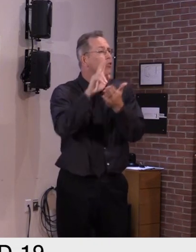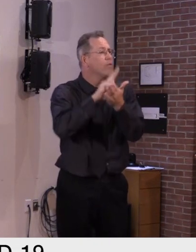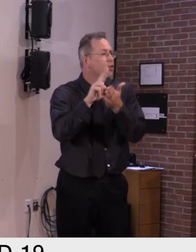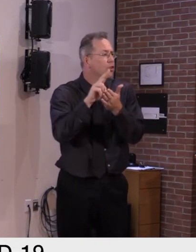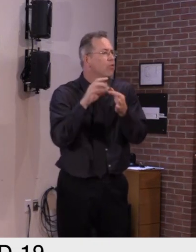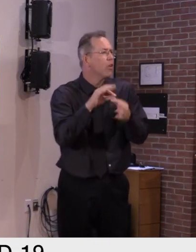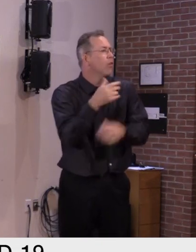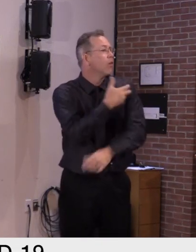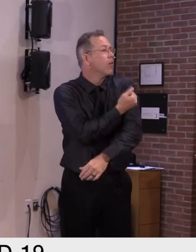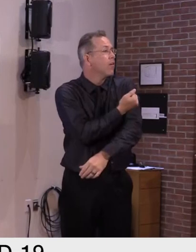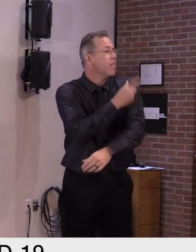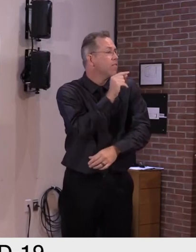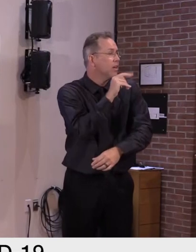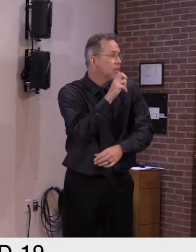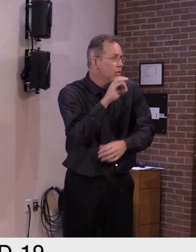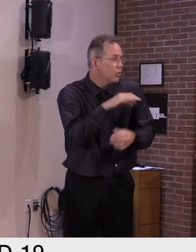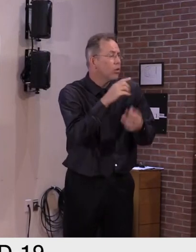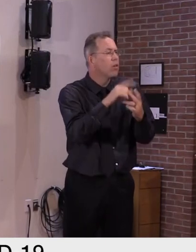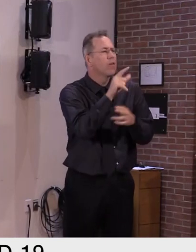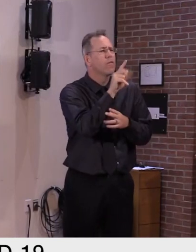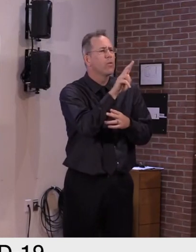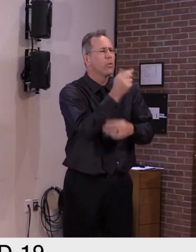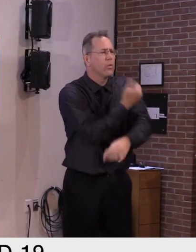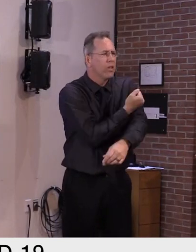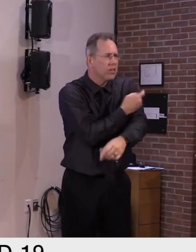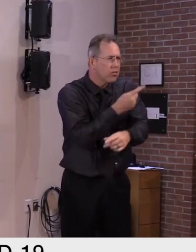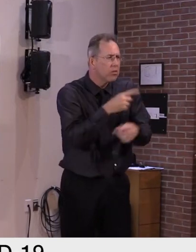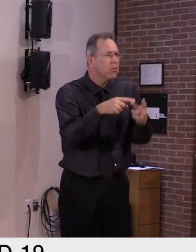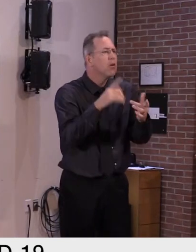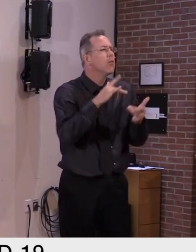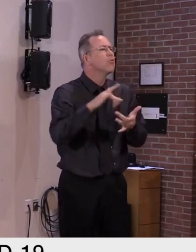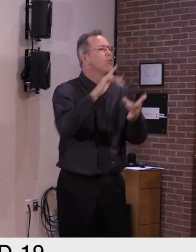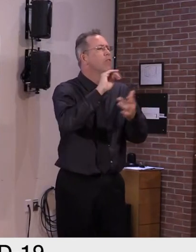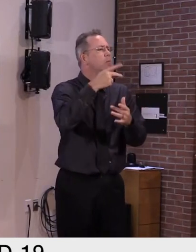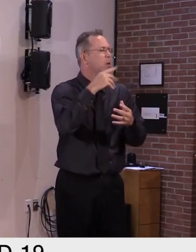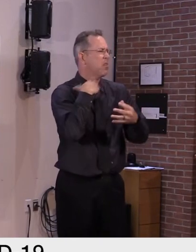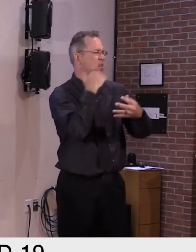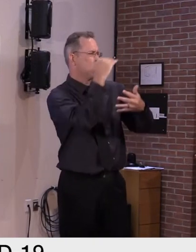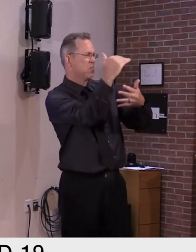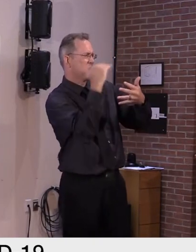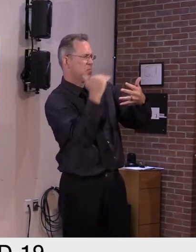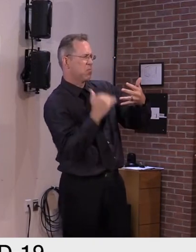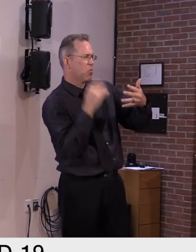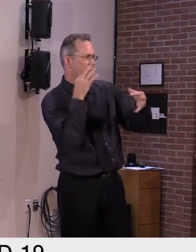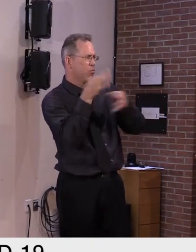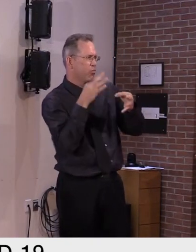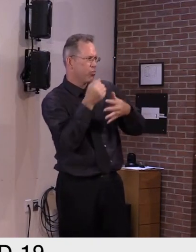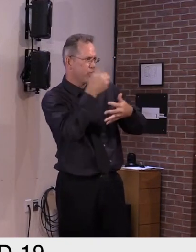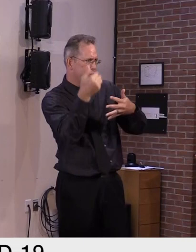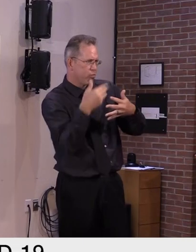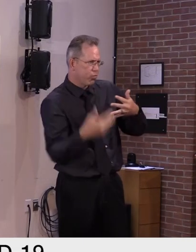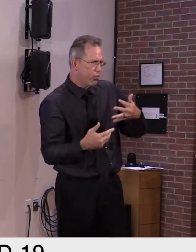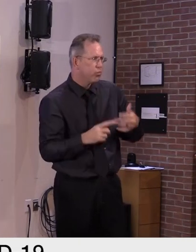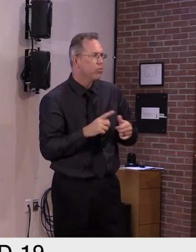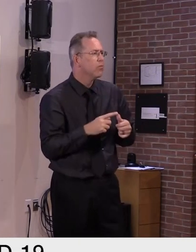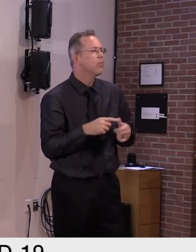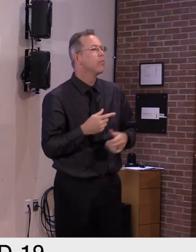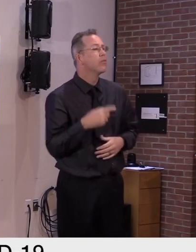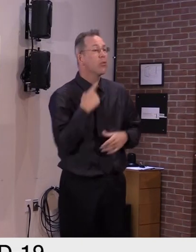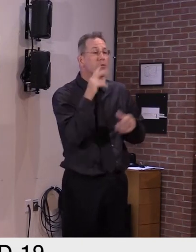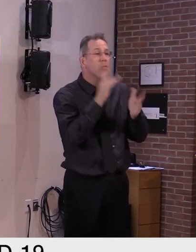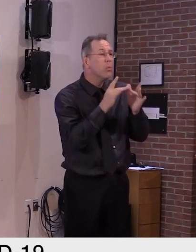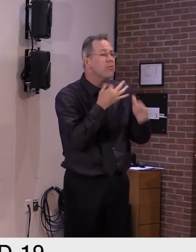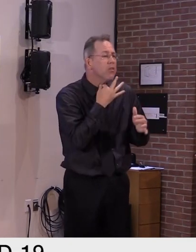update to our travel map as well. As always, our presentations are available at